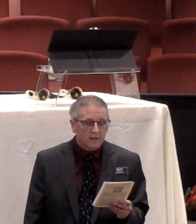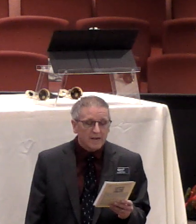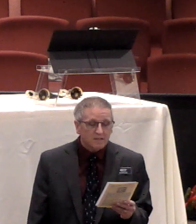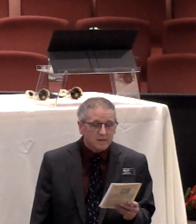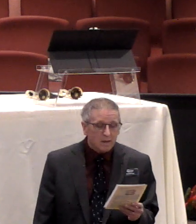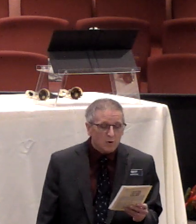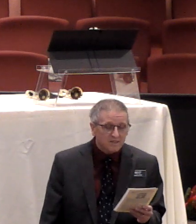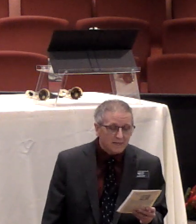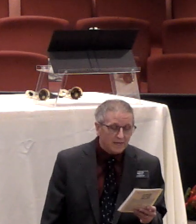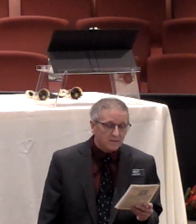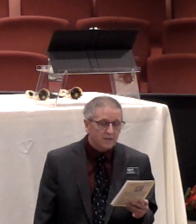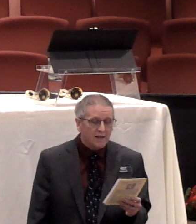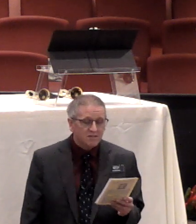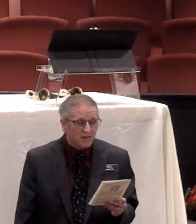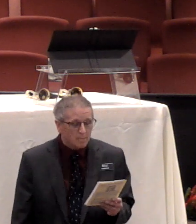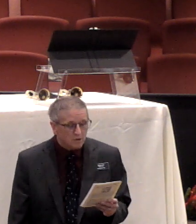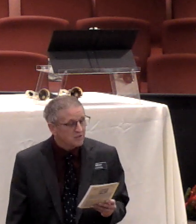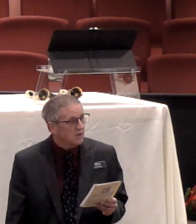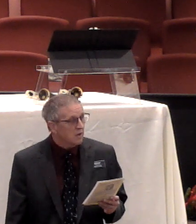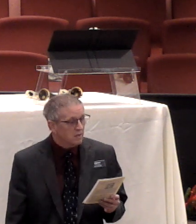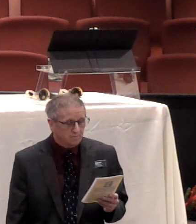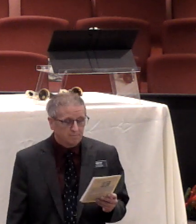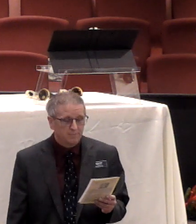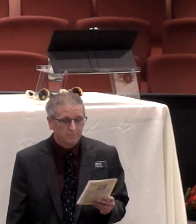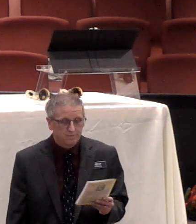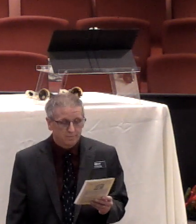Dreams of mercy, dreams of truth, so let us come once again to that stable stall.